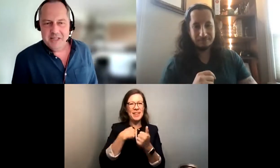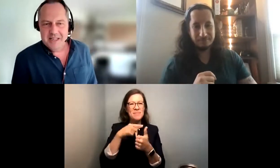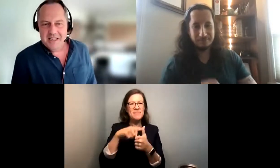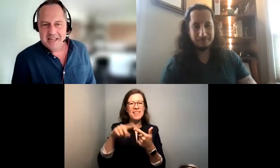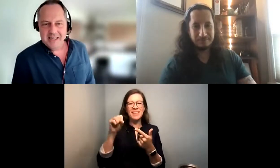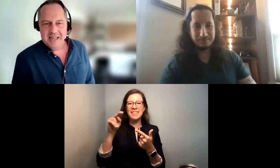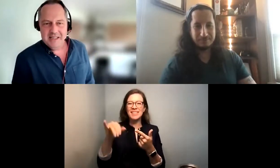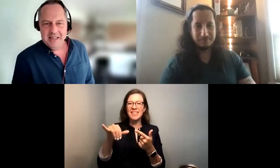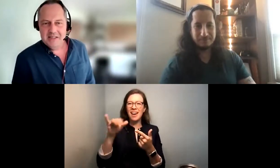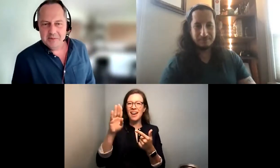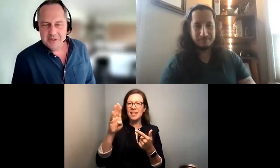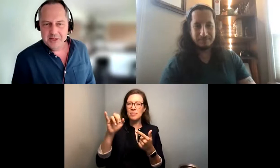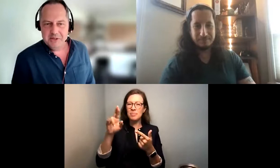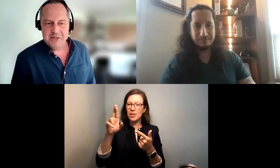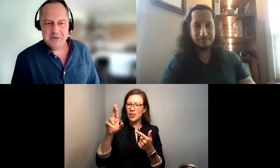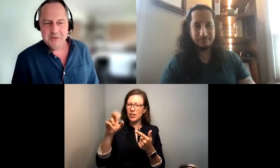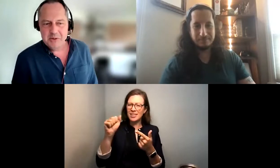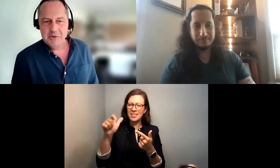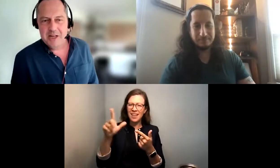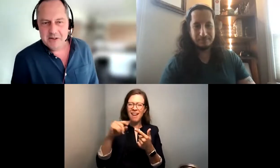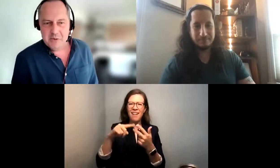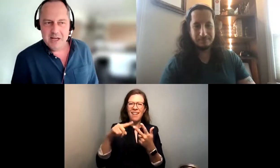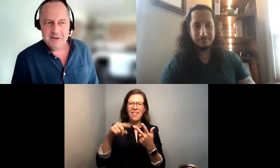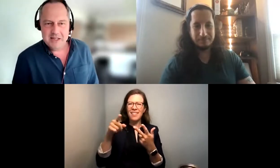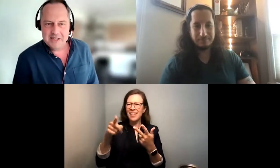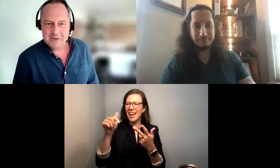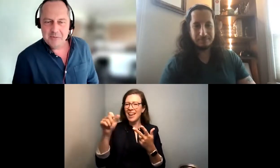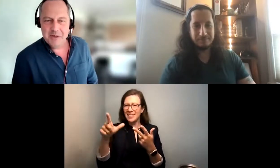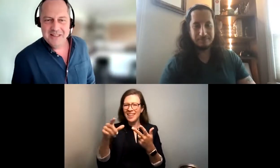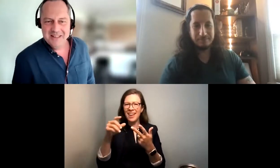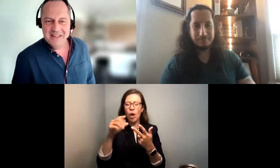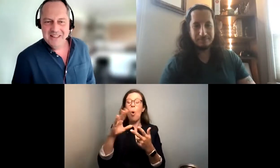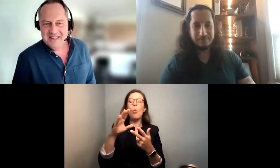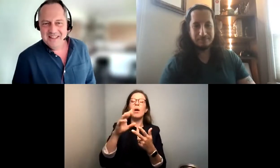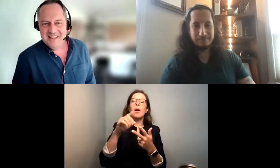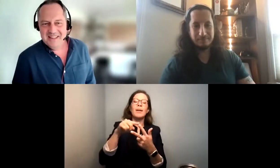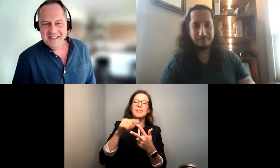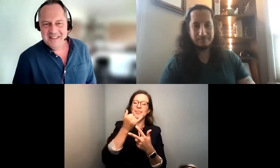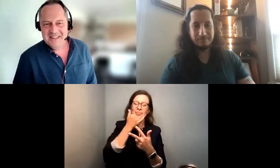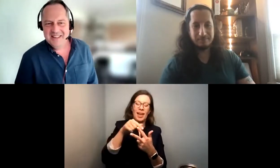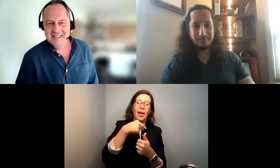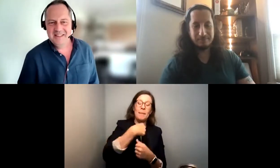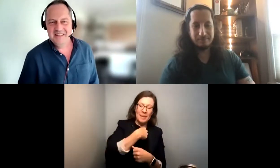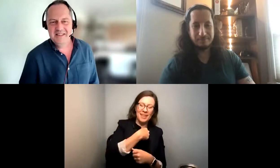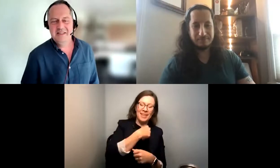you signing ASL, and some interpreters, which we relied on quite heavily, I seem to remember.